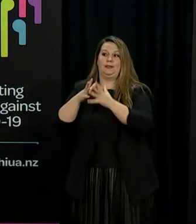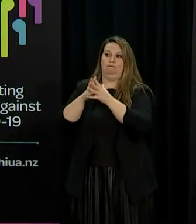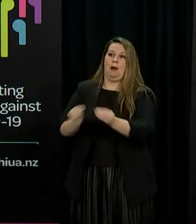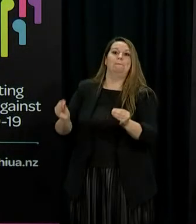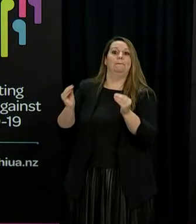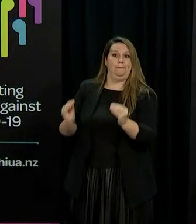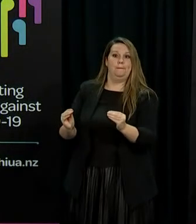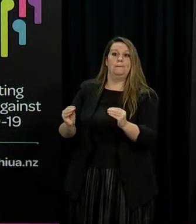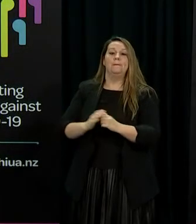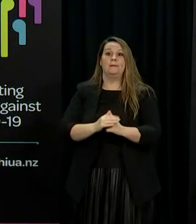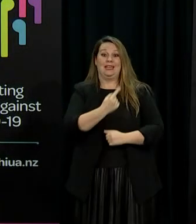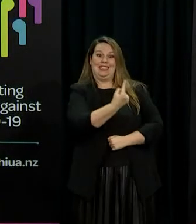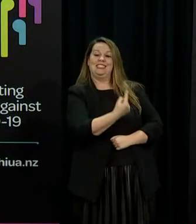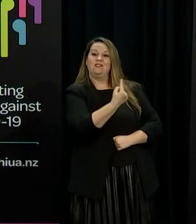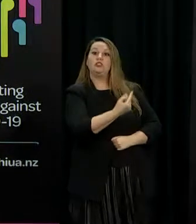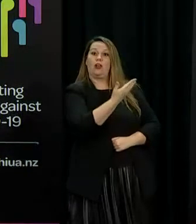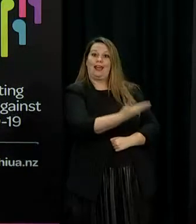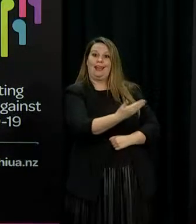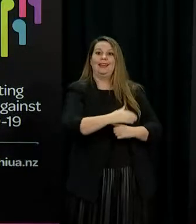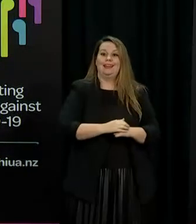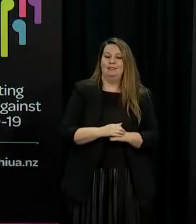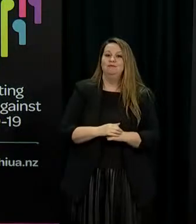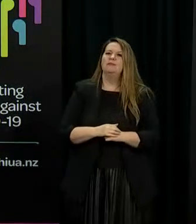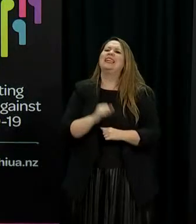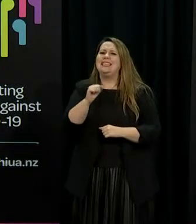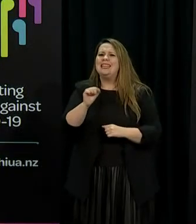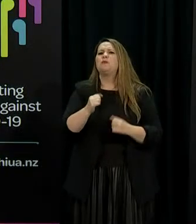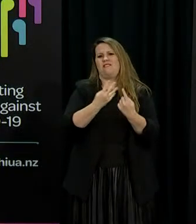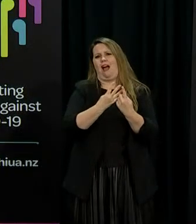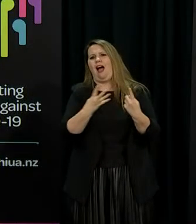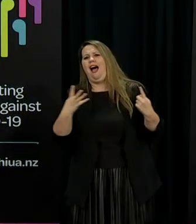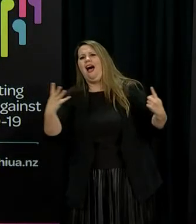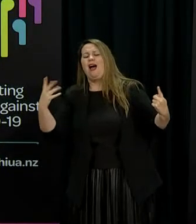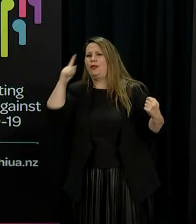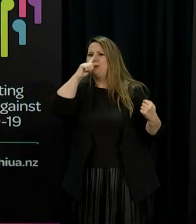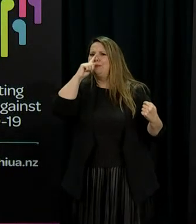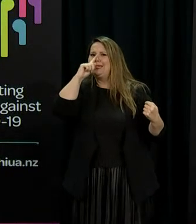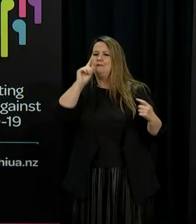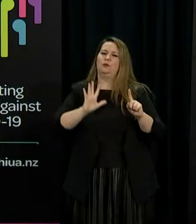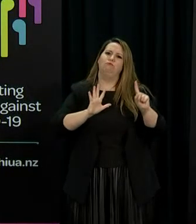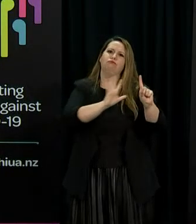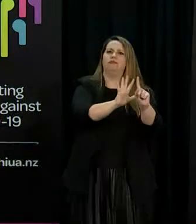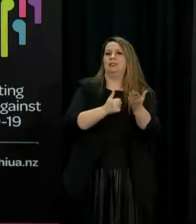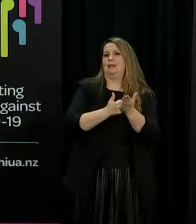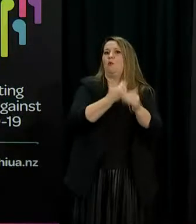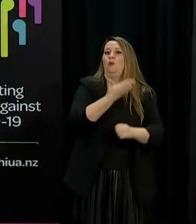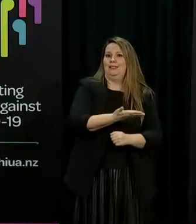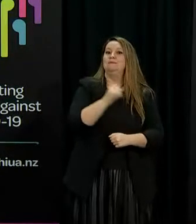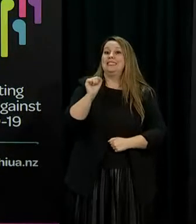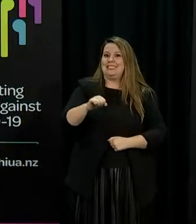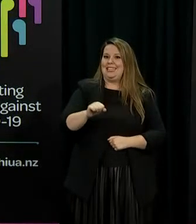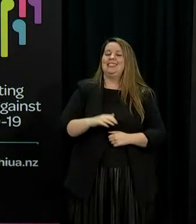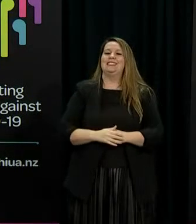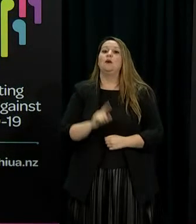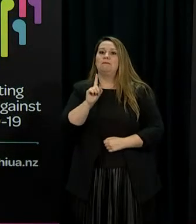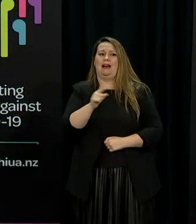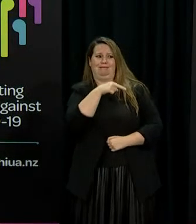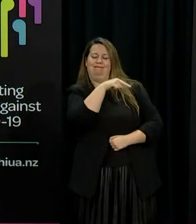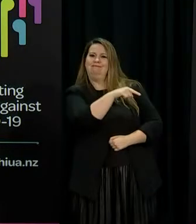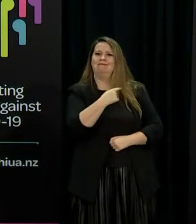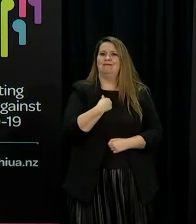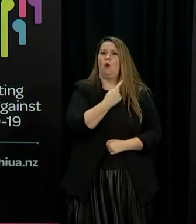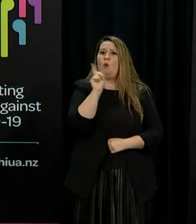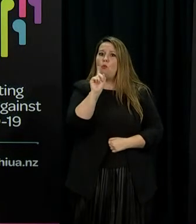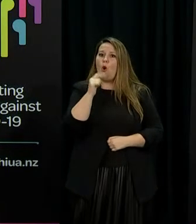But it was Dr. Bloomfield who has had the job of calling me at all hours of the day and night. As I was preparing these notes, I was reminded